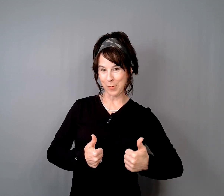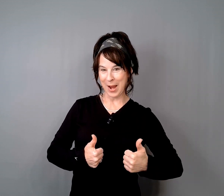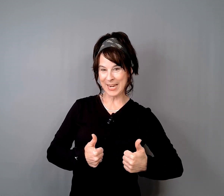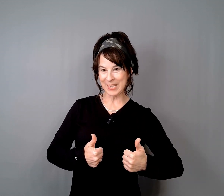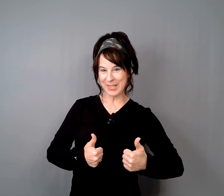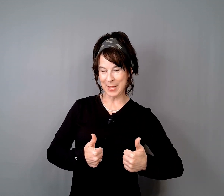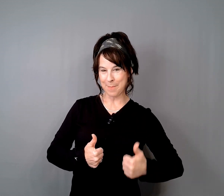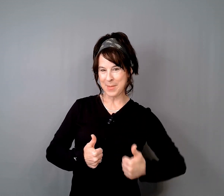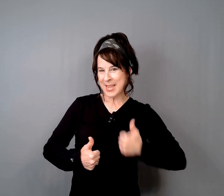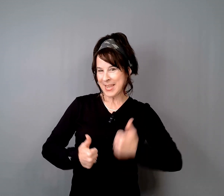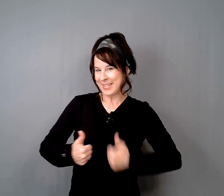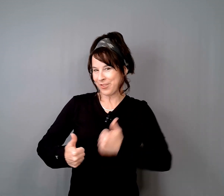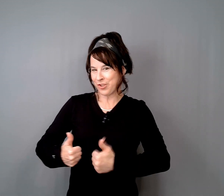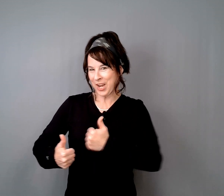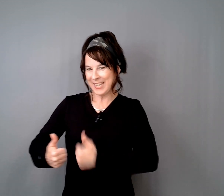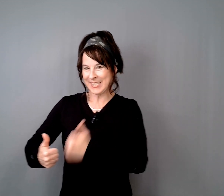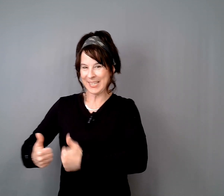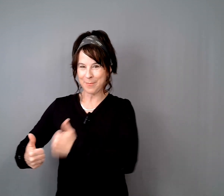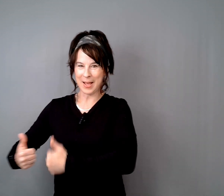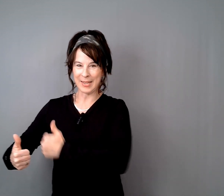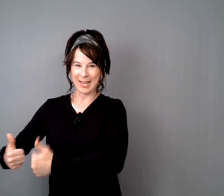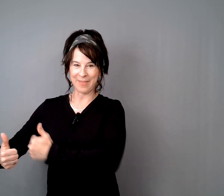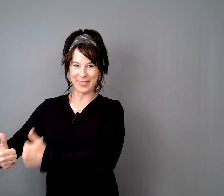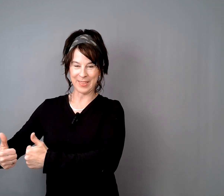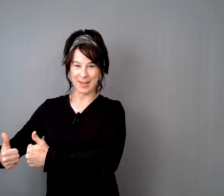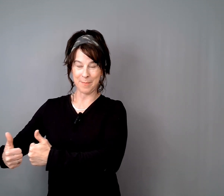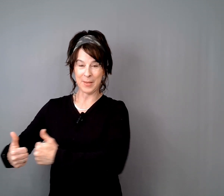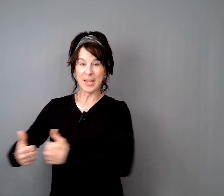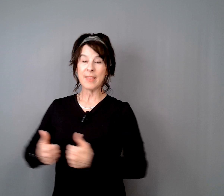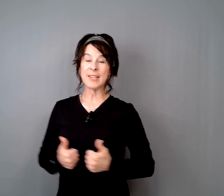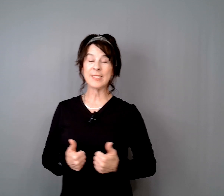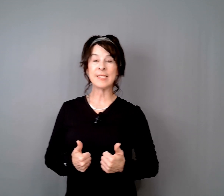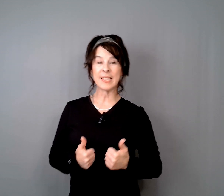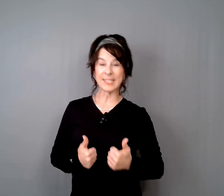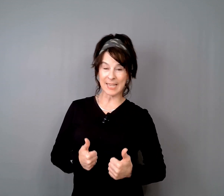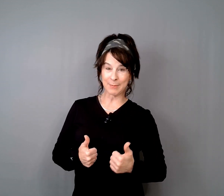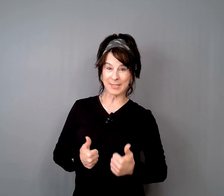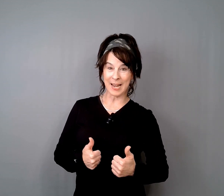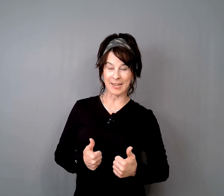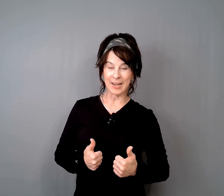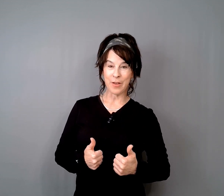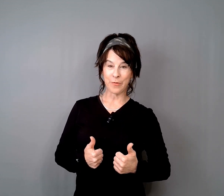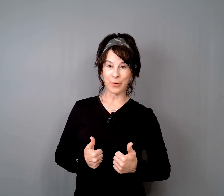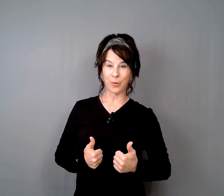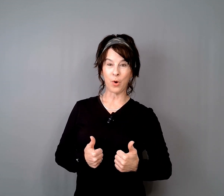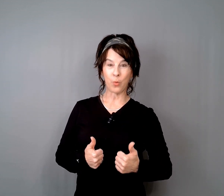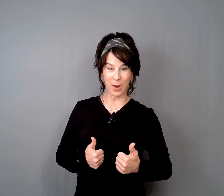right thumb is chasing my left thumb. This is the same sign for